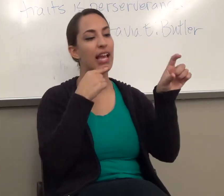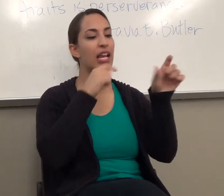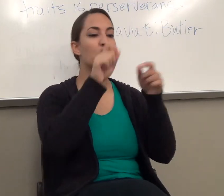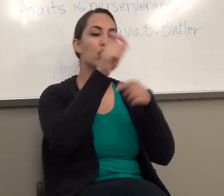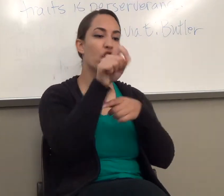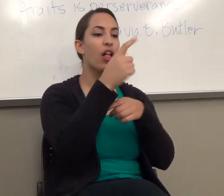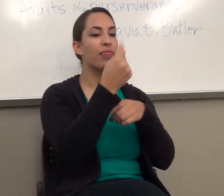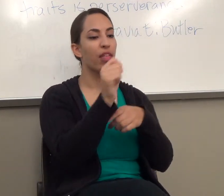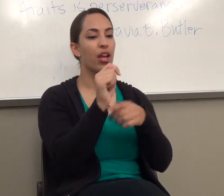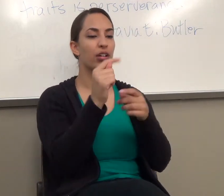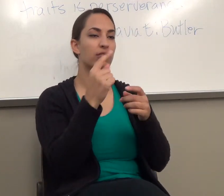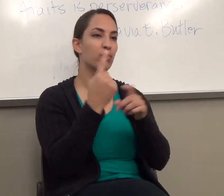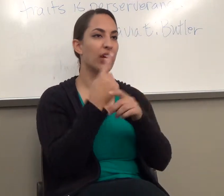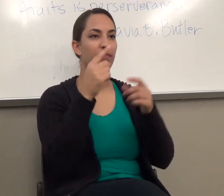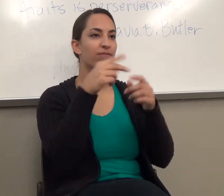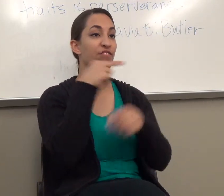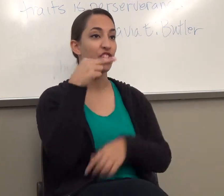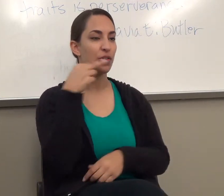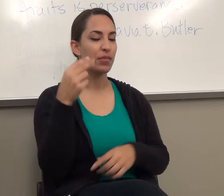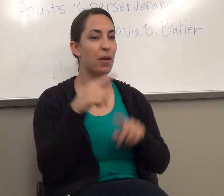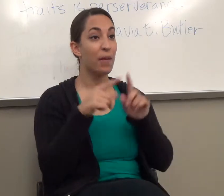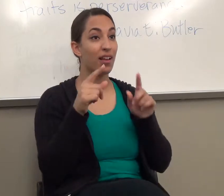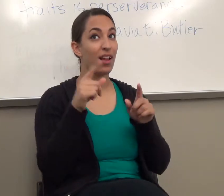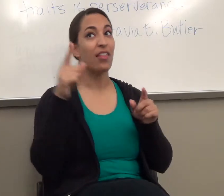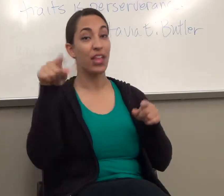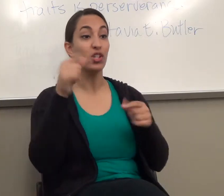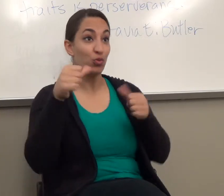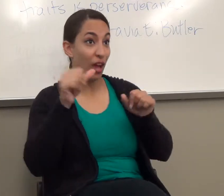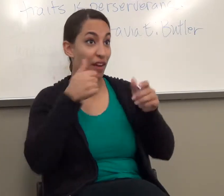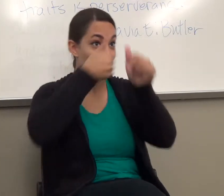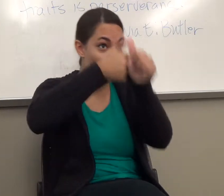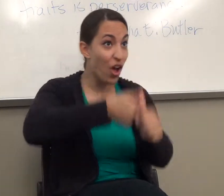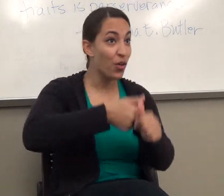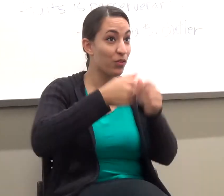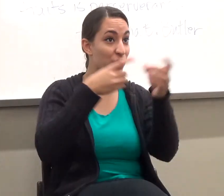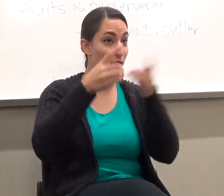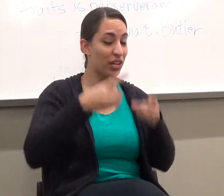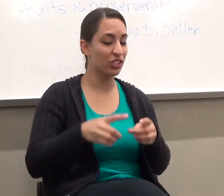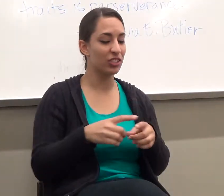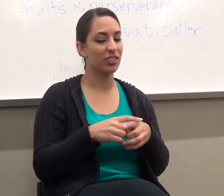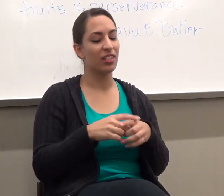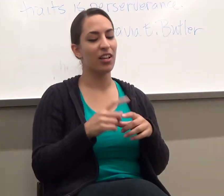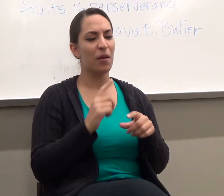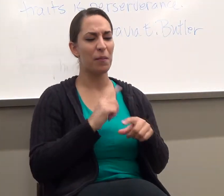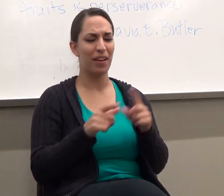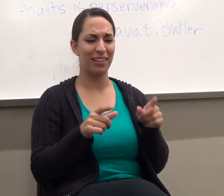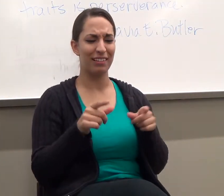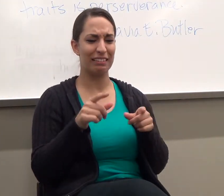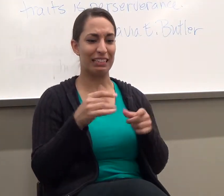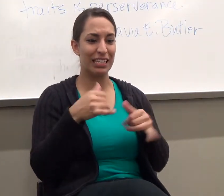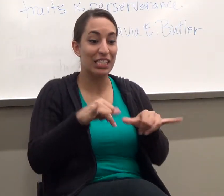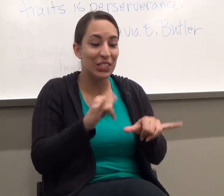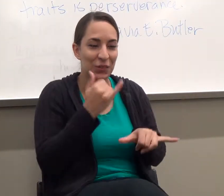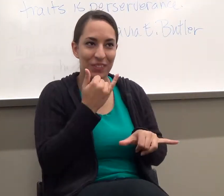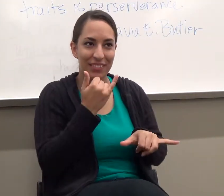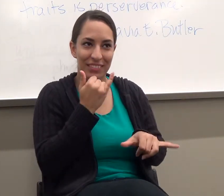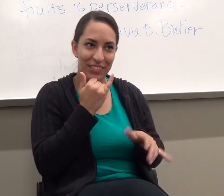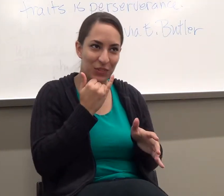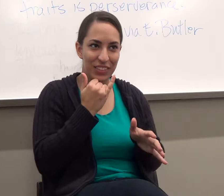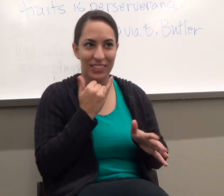before we go on with this, I just want to do a real basic grammar lesson, which we may not